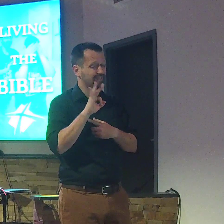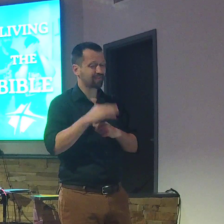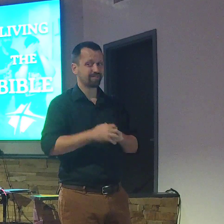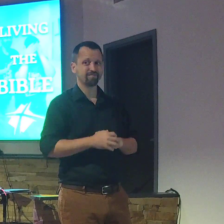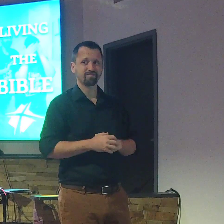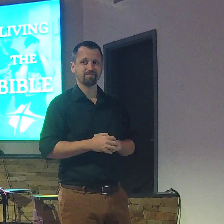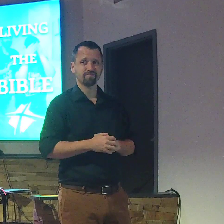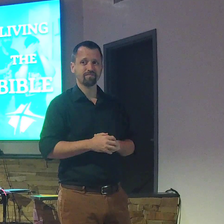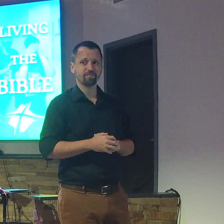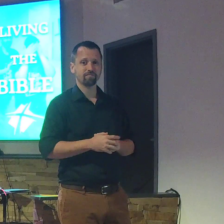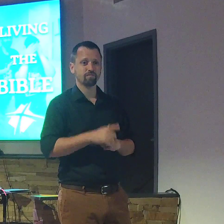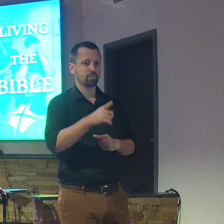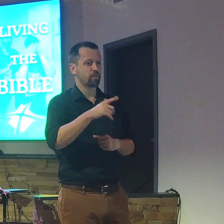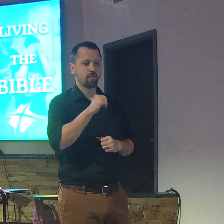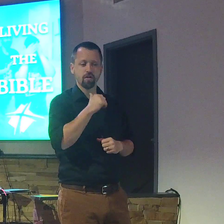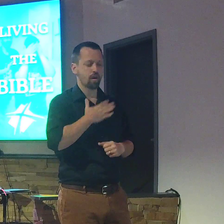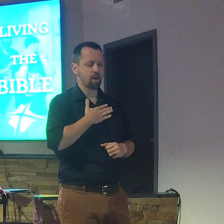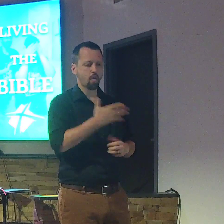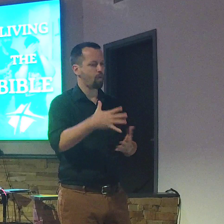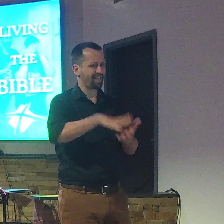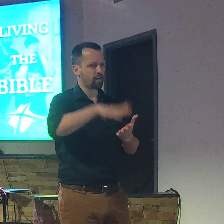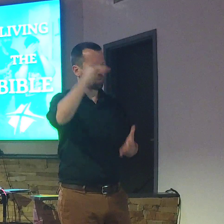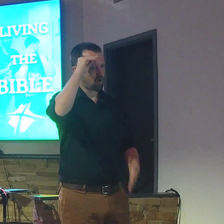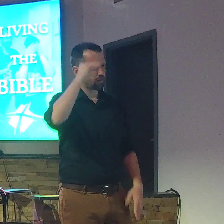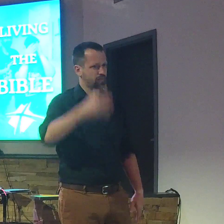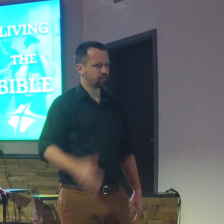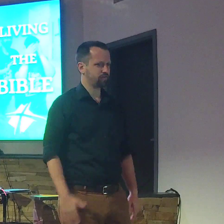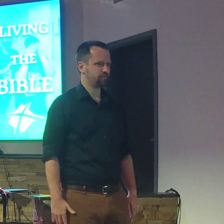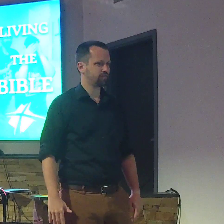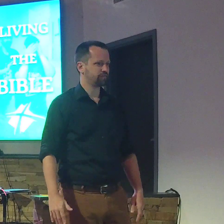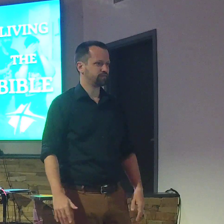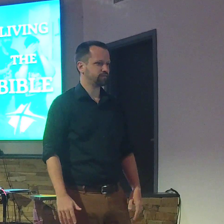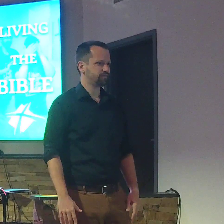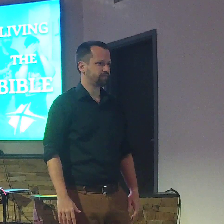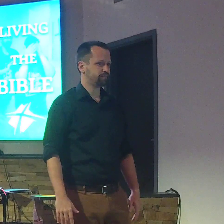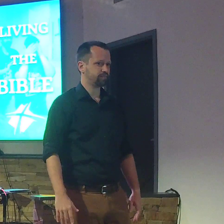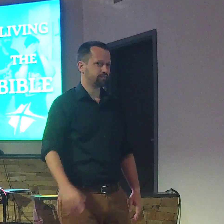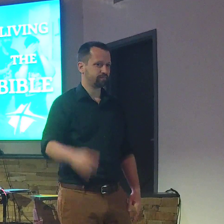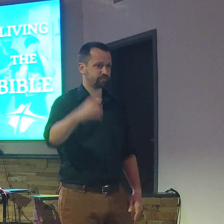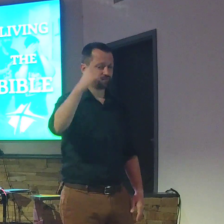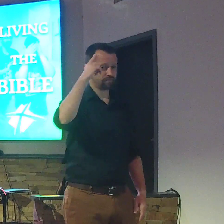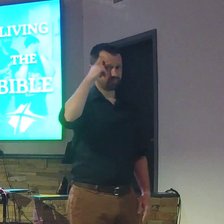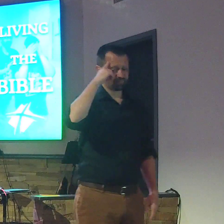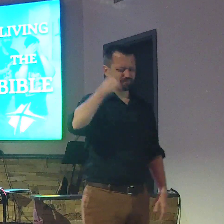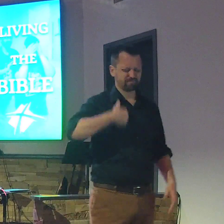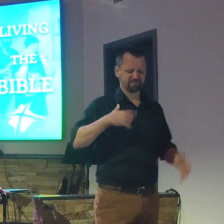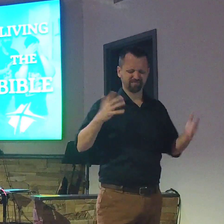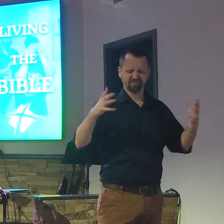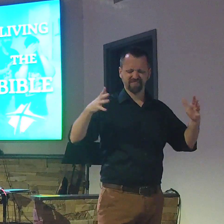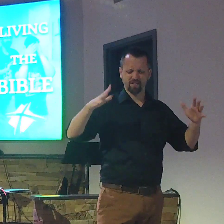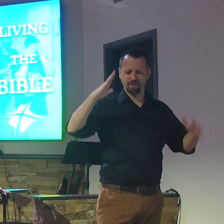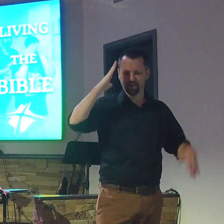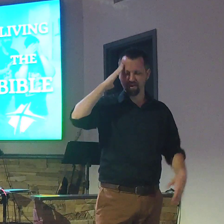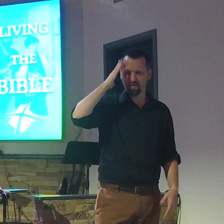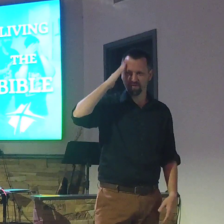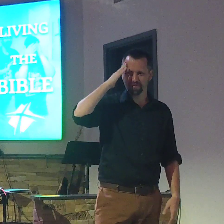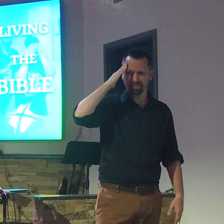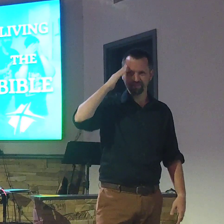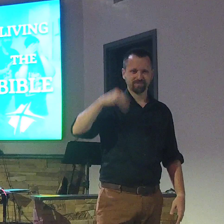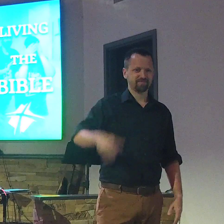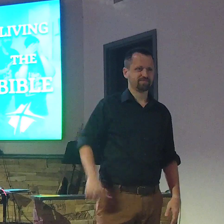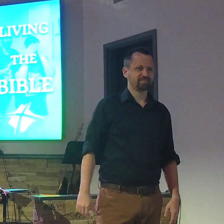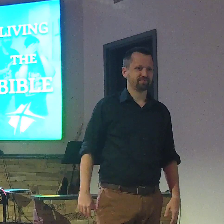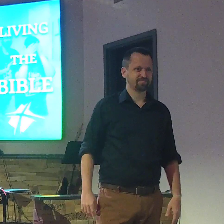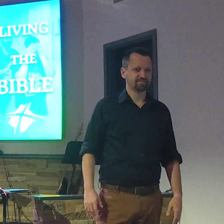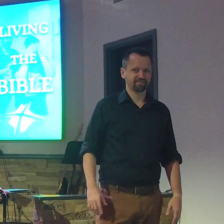you're not being teachable. When you come to the point where you think, I already know it all. I don't